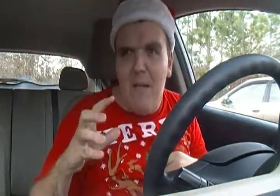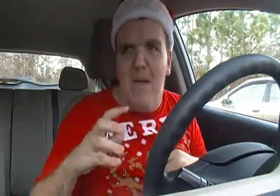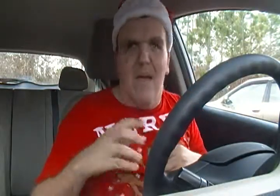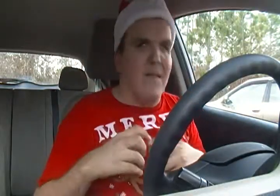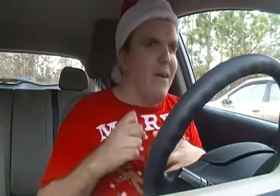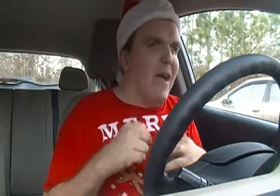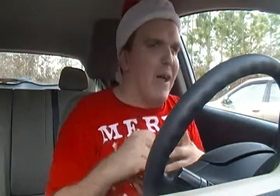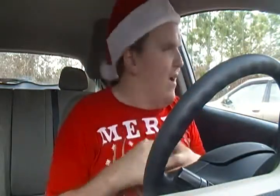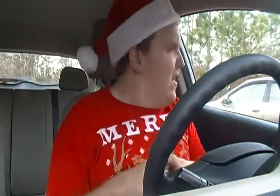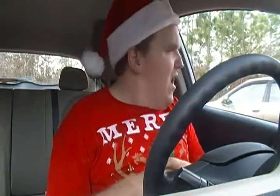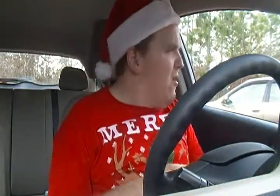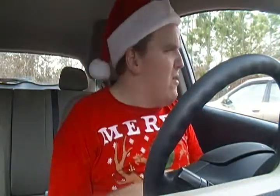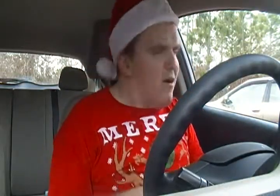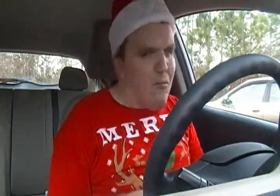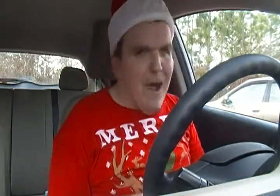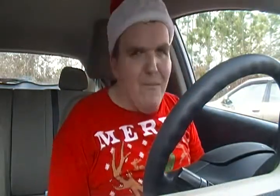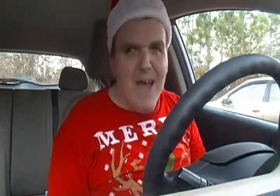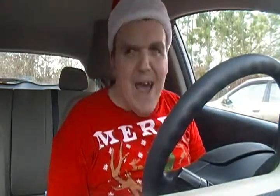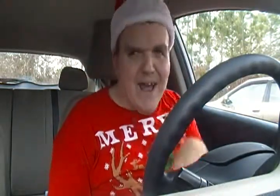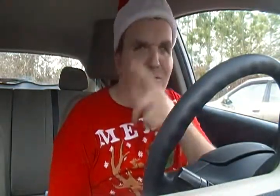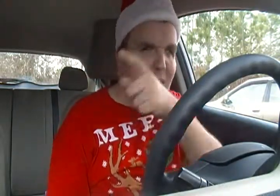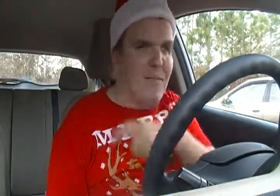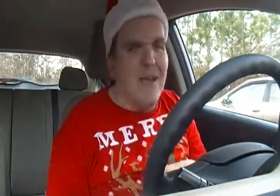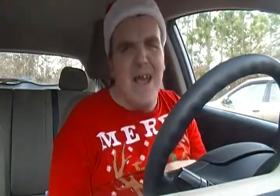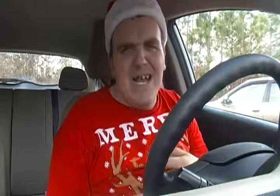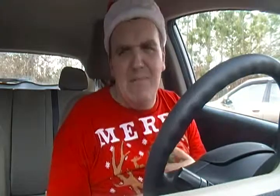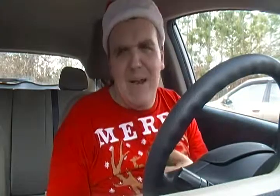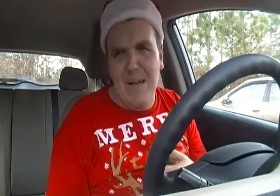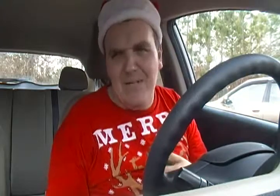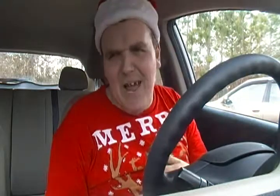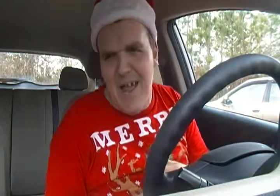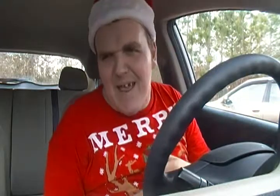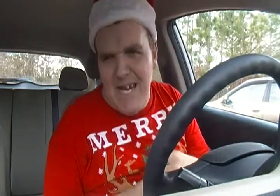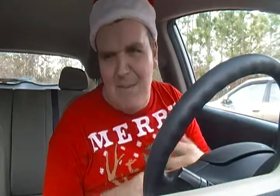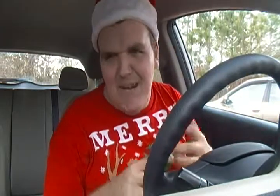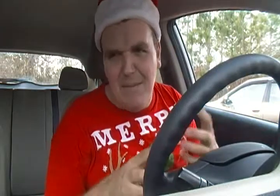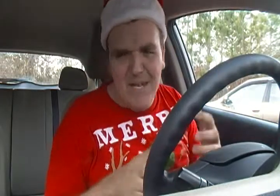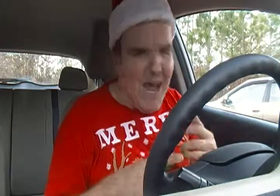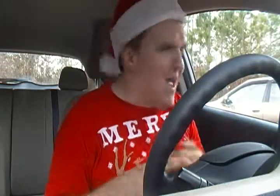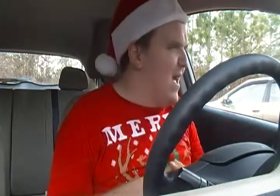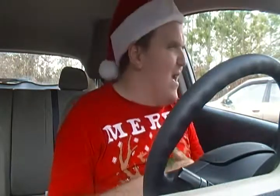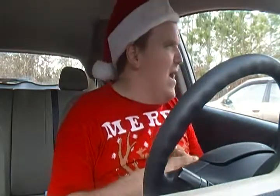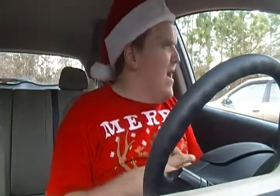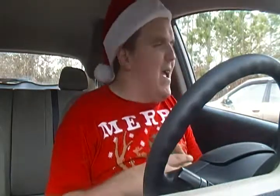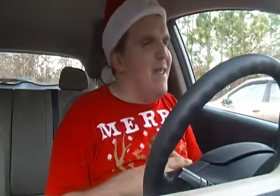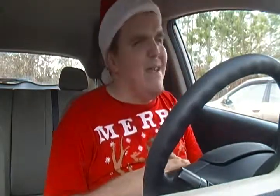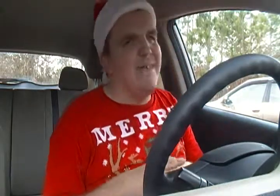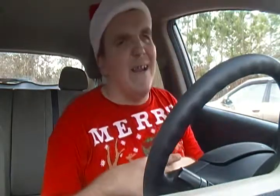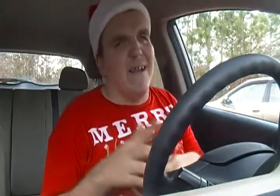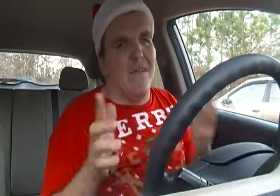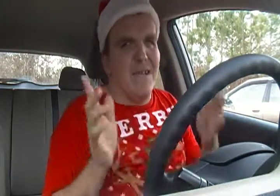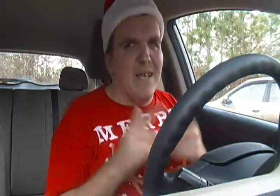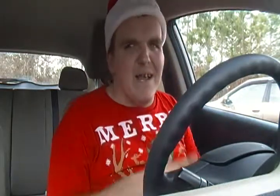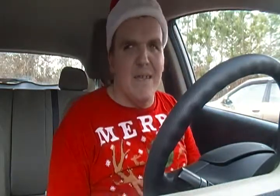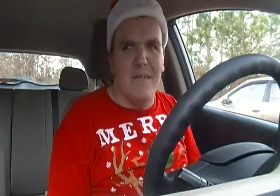they're like oh ralphie hey it's ralphie he's beating up scott he's beating up scott and he's saying like all these things